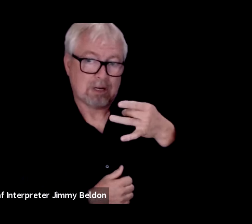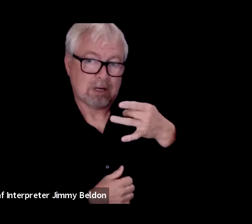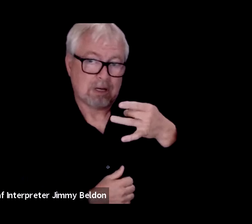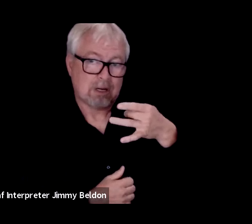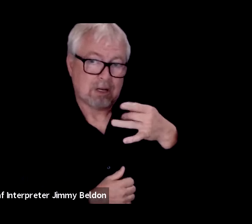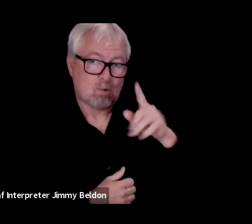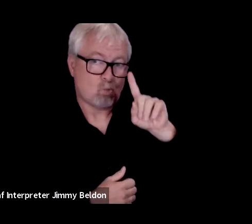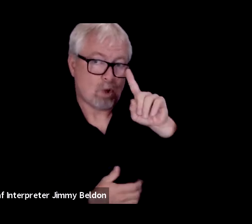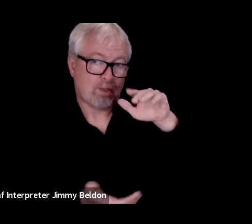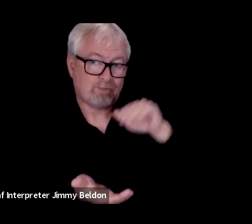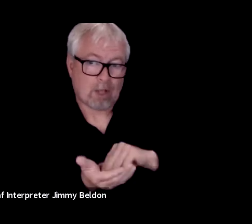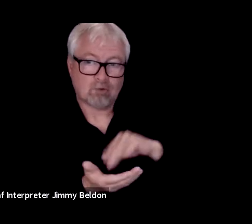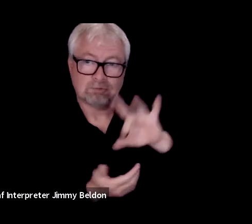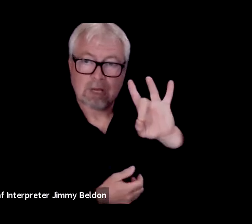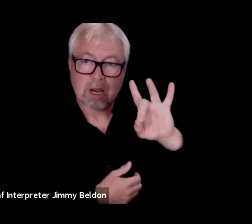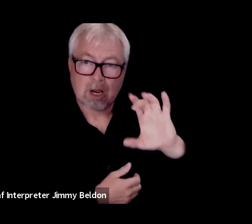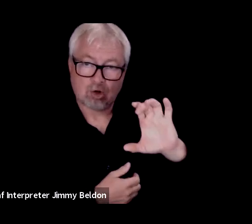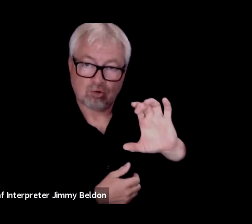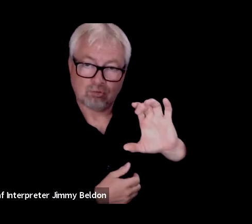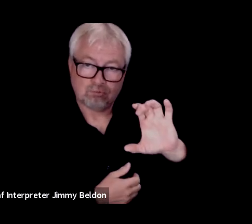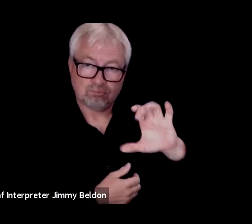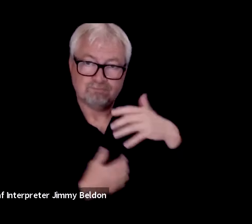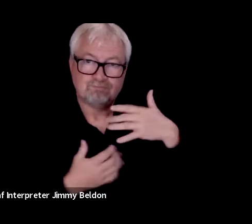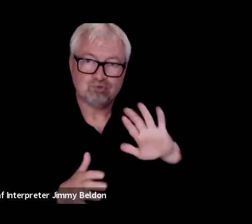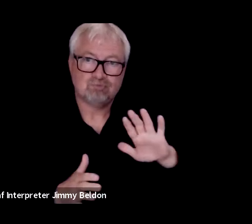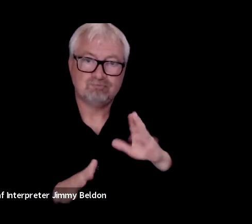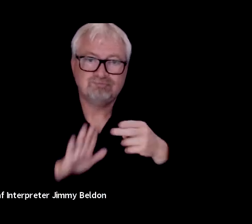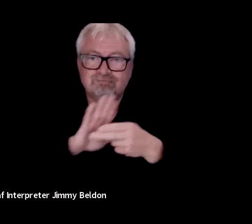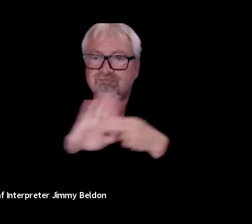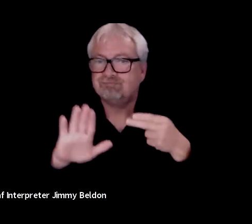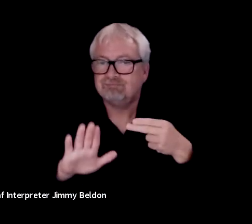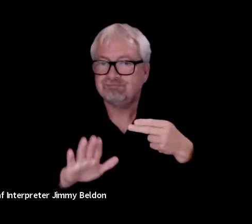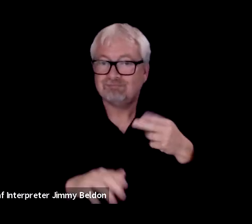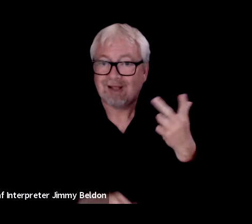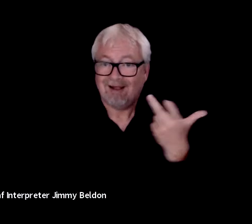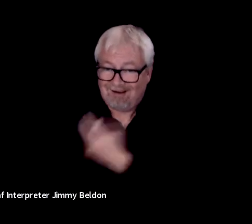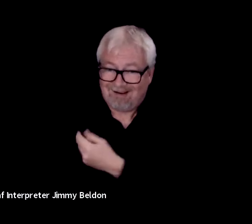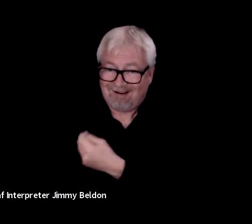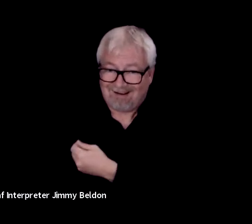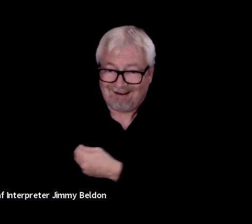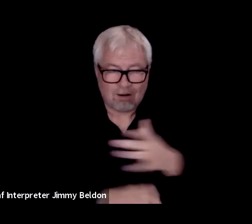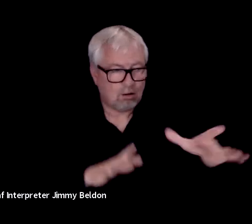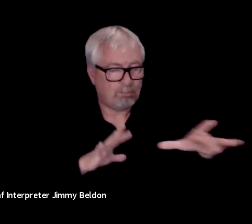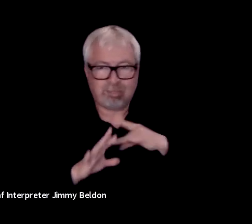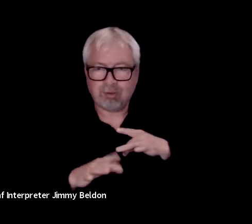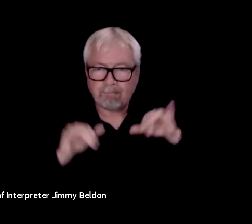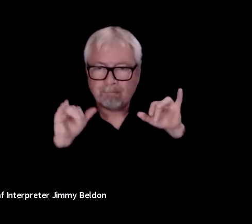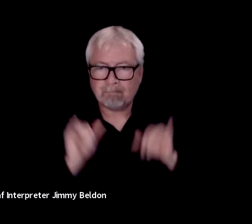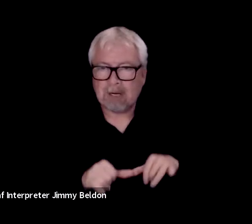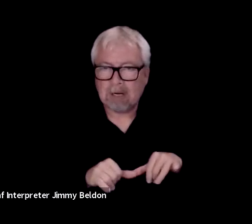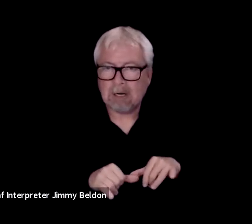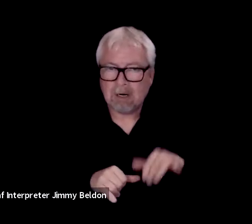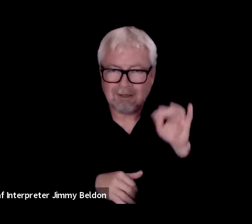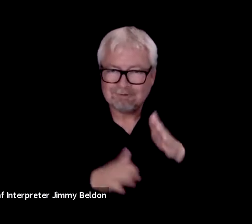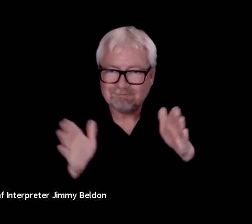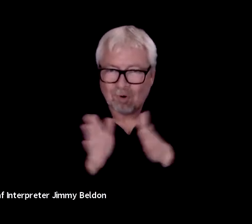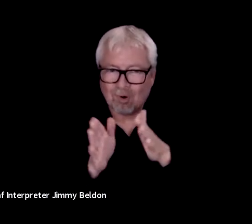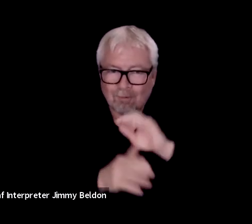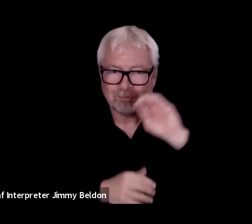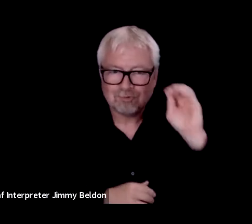of people who have been vaccinated, been fully vaccinated. So it's really important to keep that